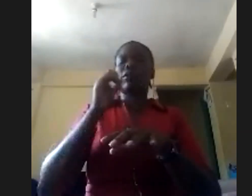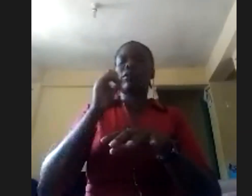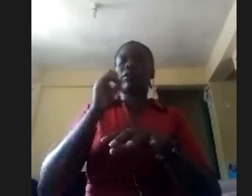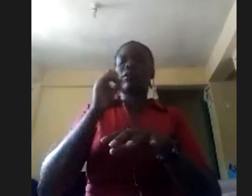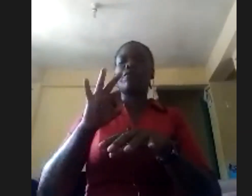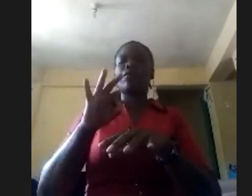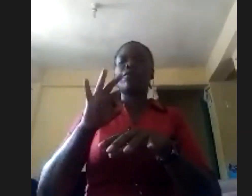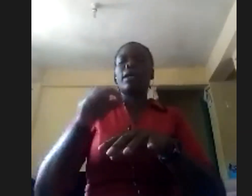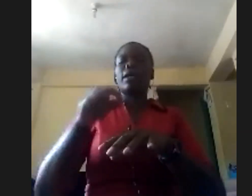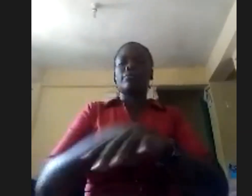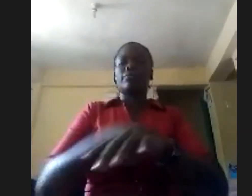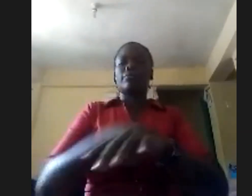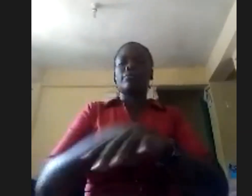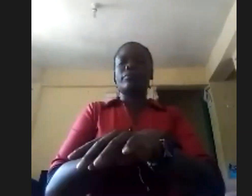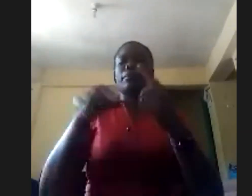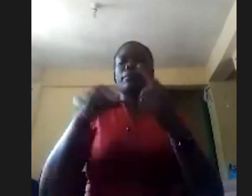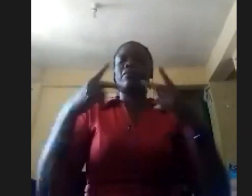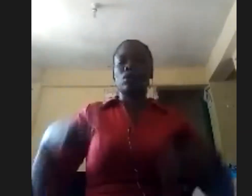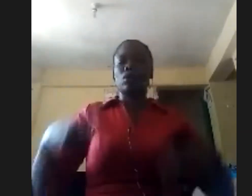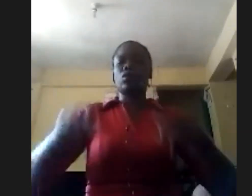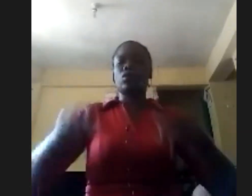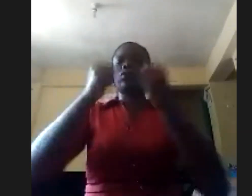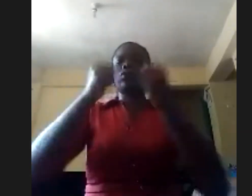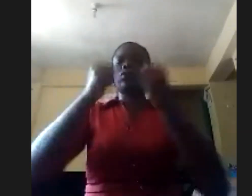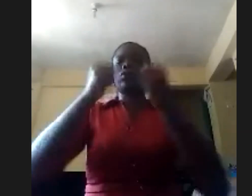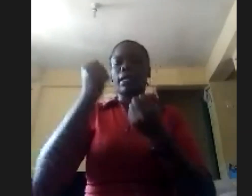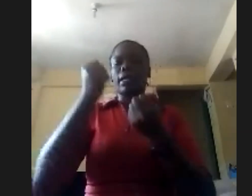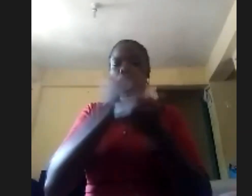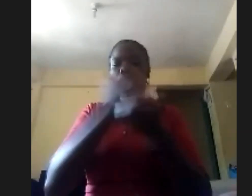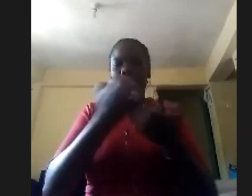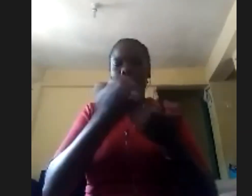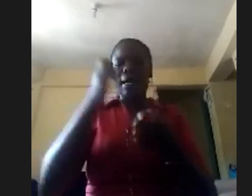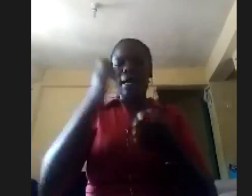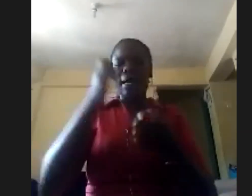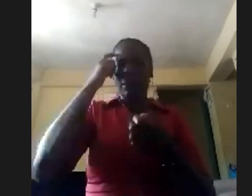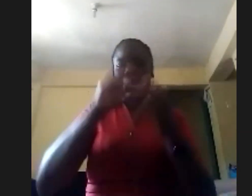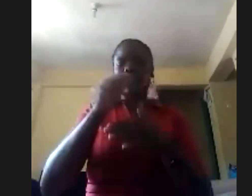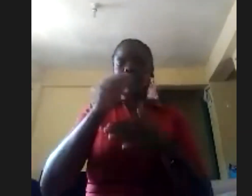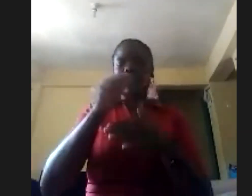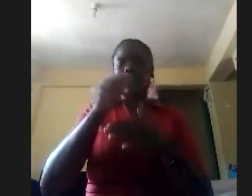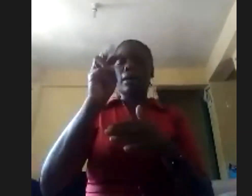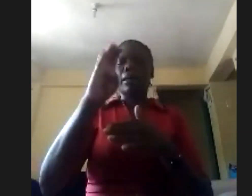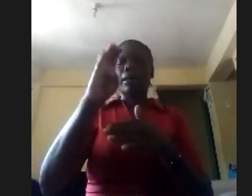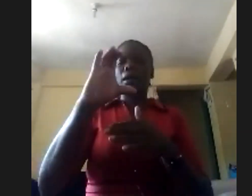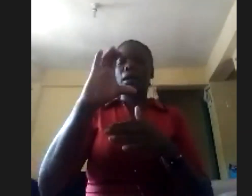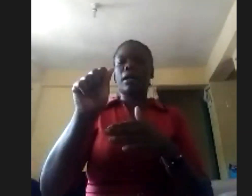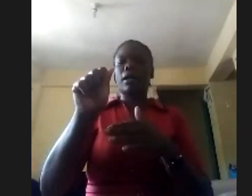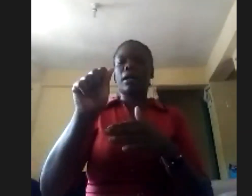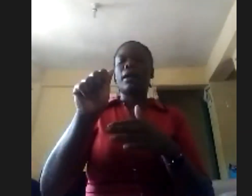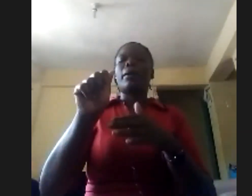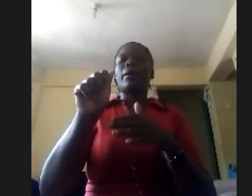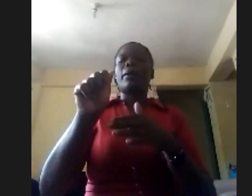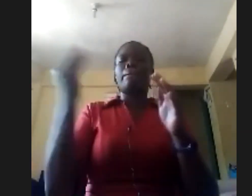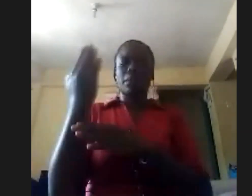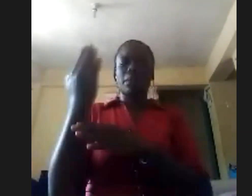physical, social, economic, and mental. Now Mhm. you can also, now after Ambika's presentation, maybe you bring in the mental effects of